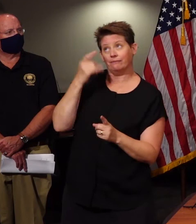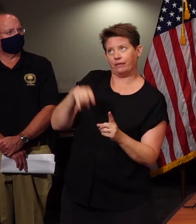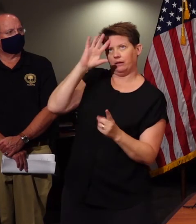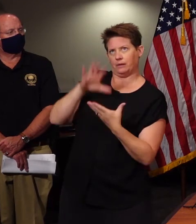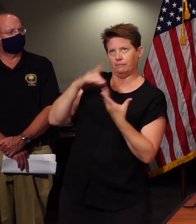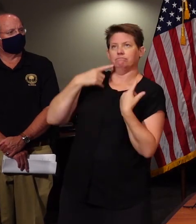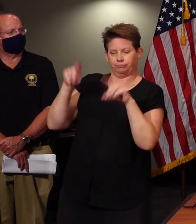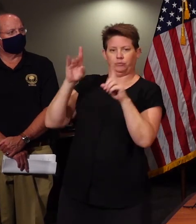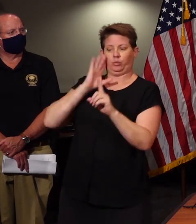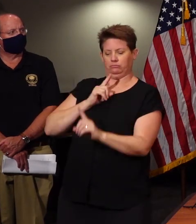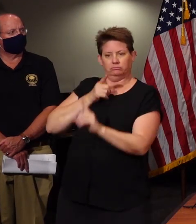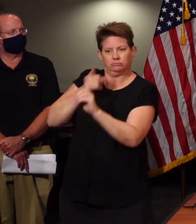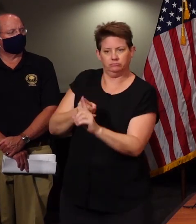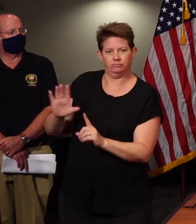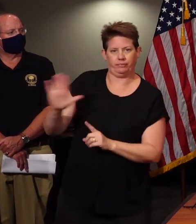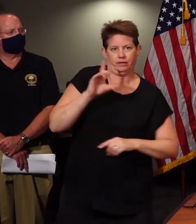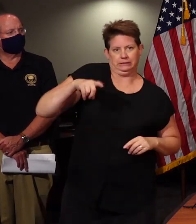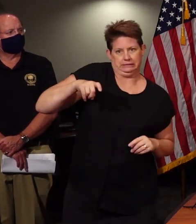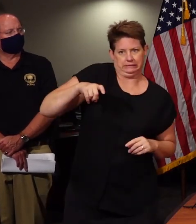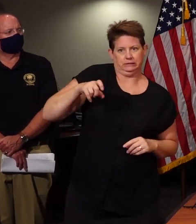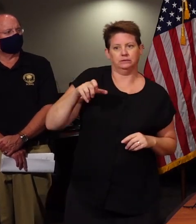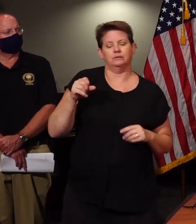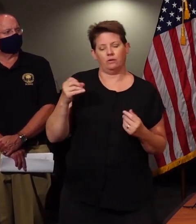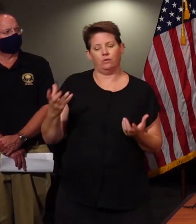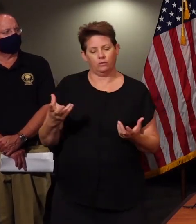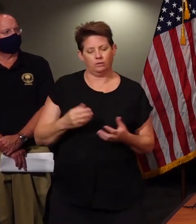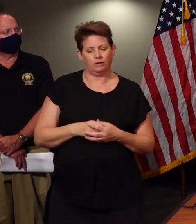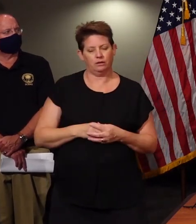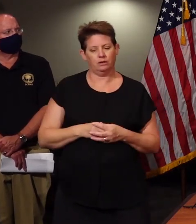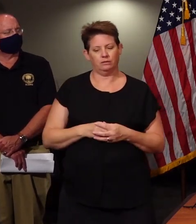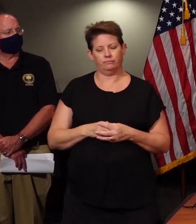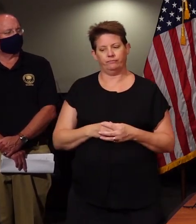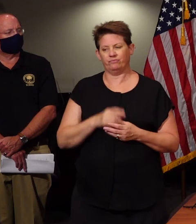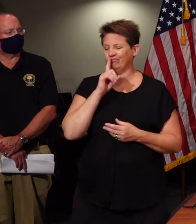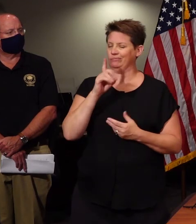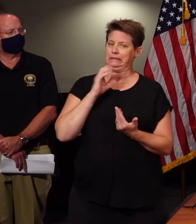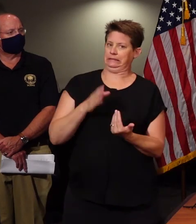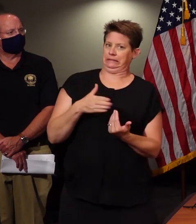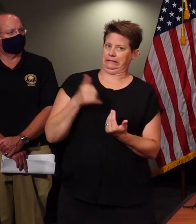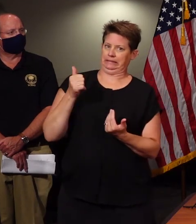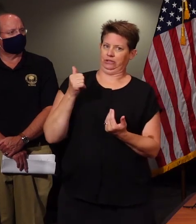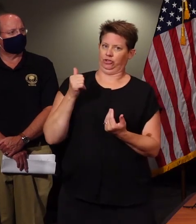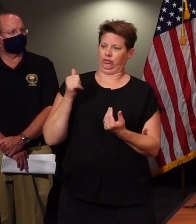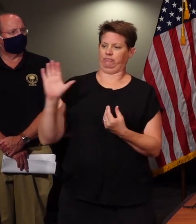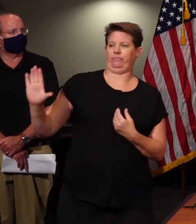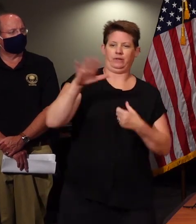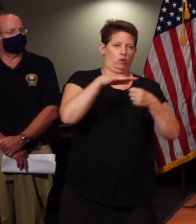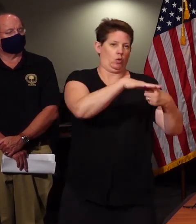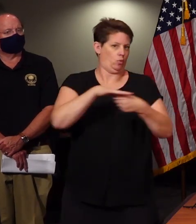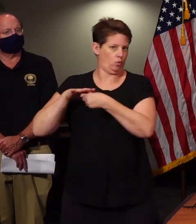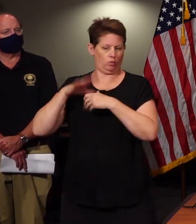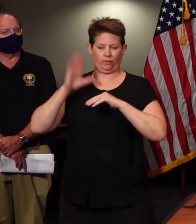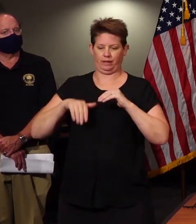of targeting what they need to target. So that's why I say this is an easier thing to be done at a local level